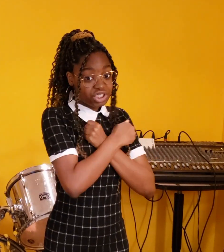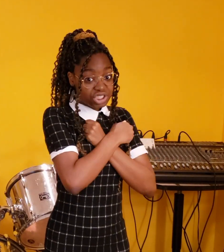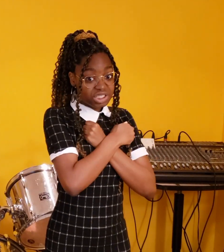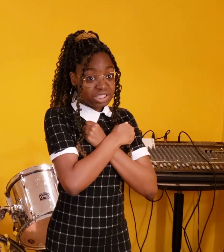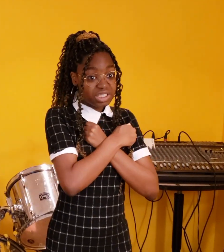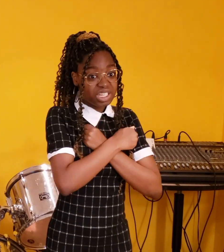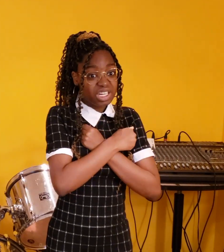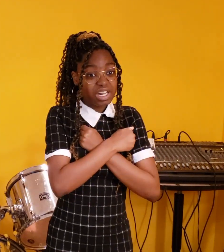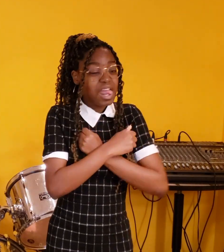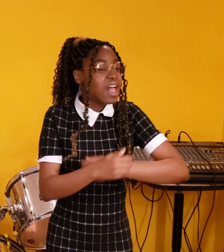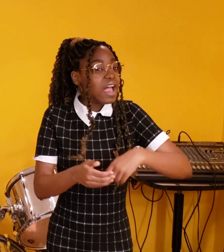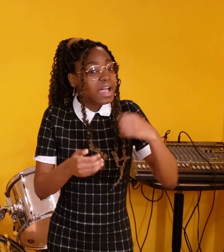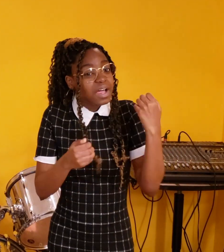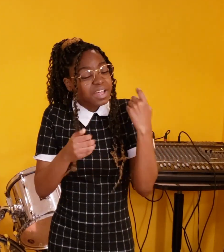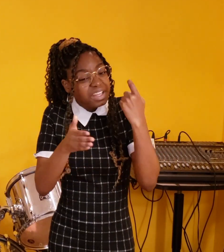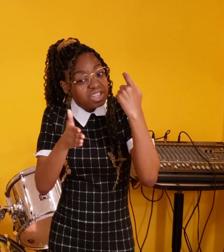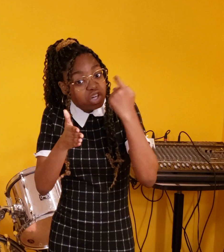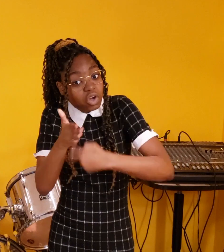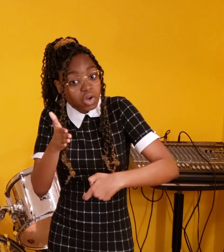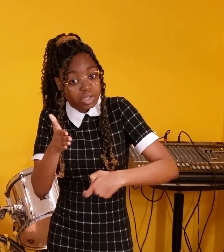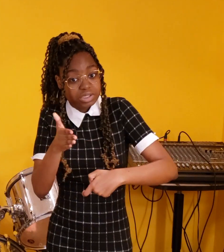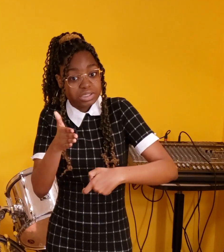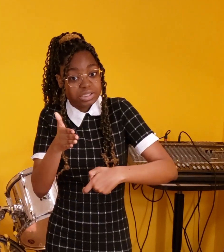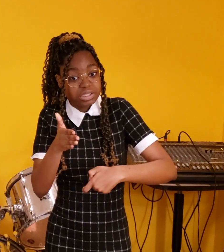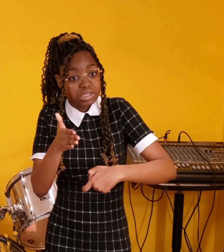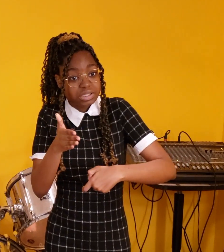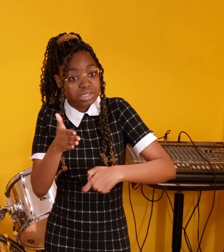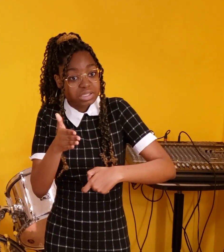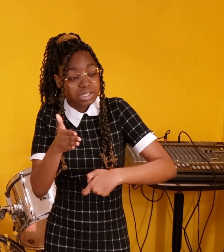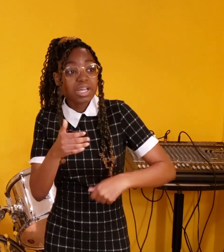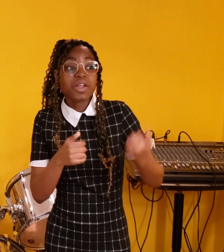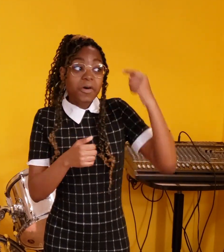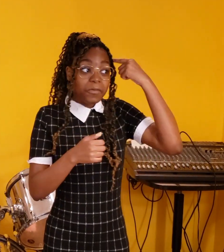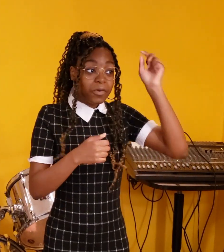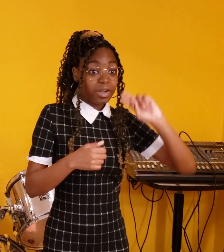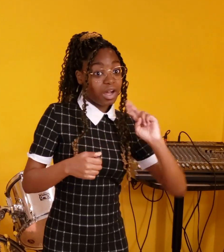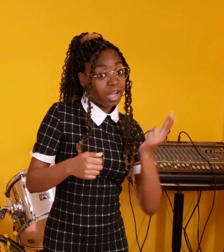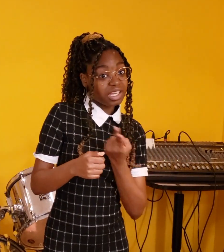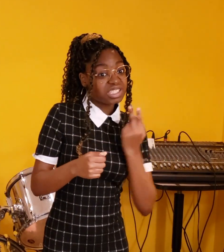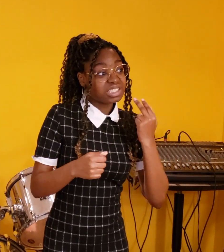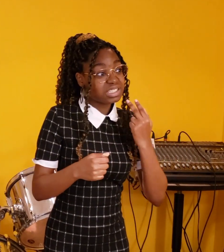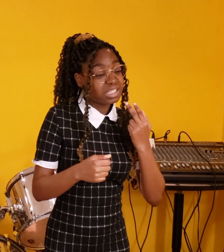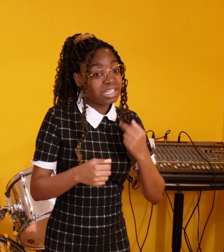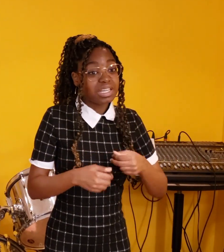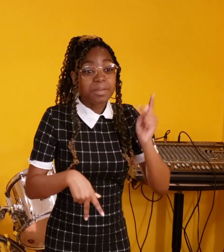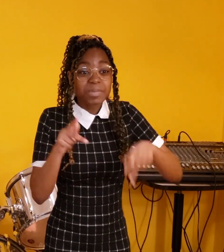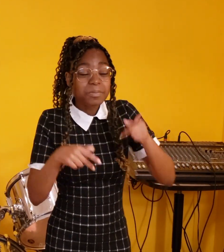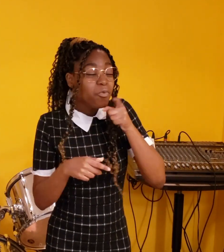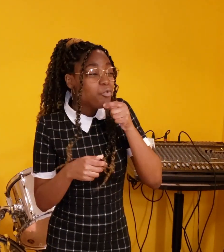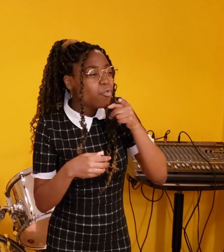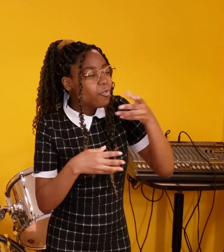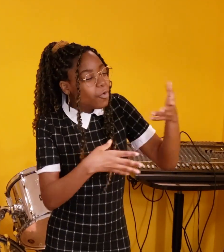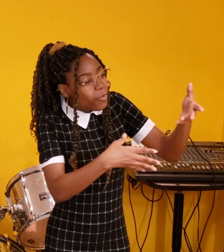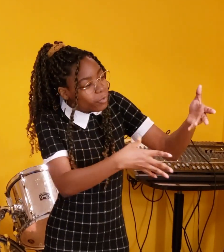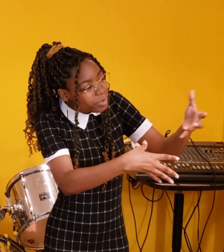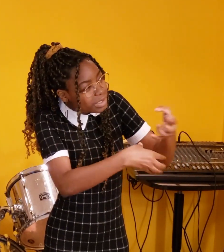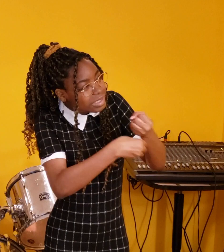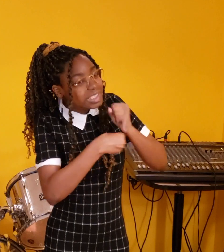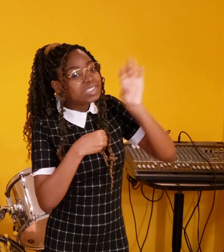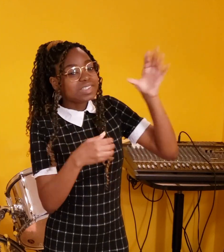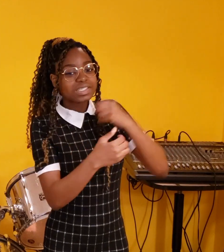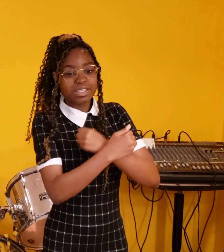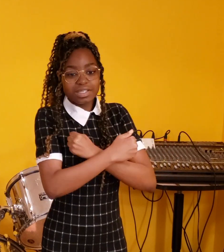cost that is conferred on us, the recipients. So the triune God planned and